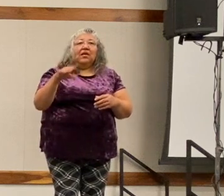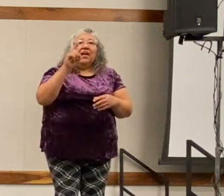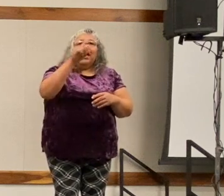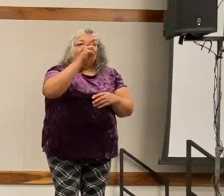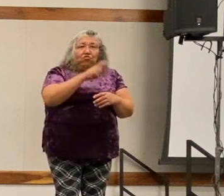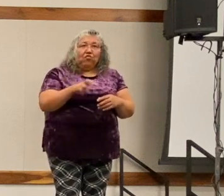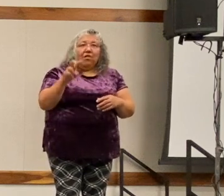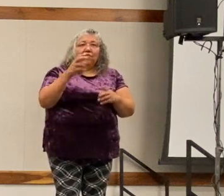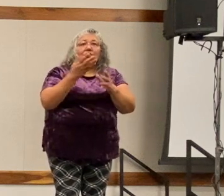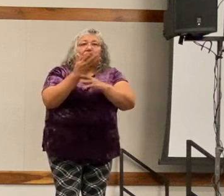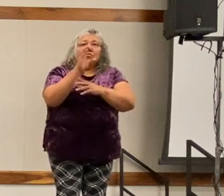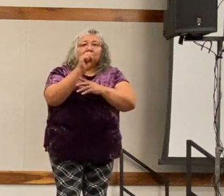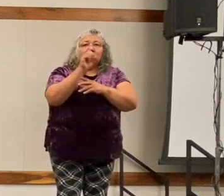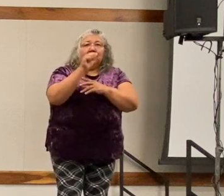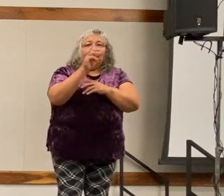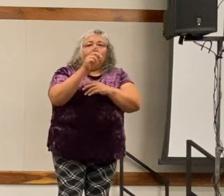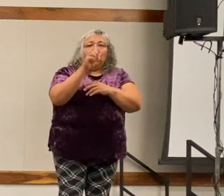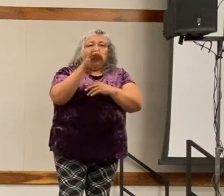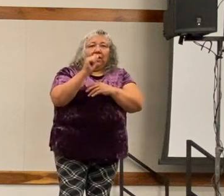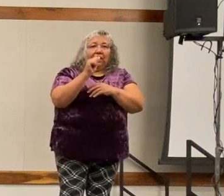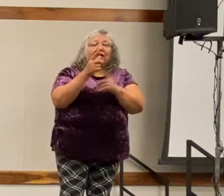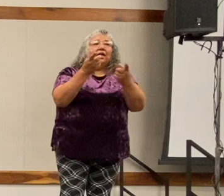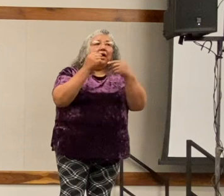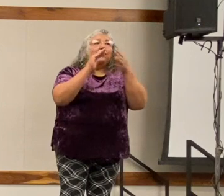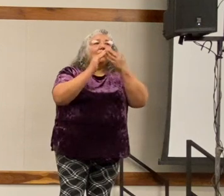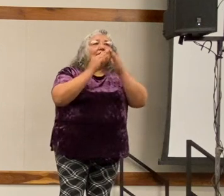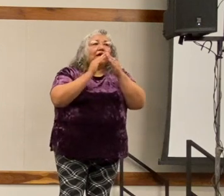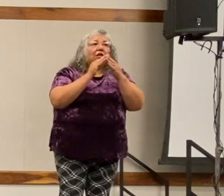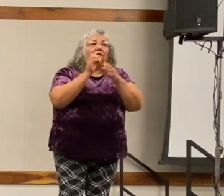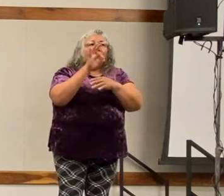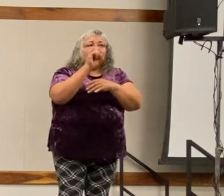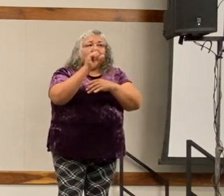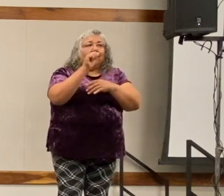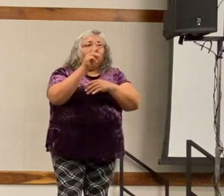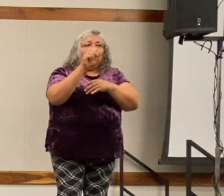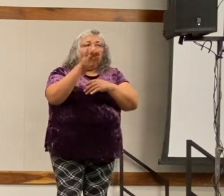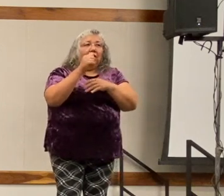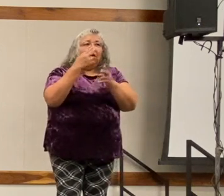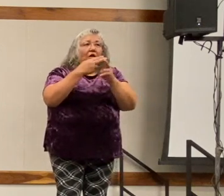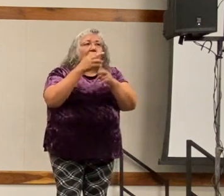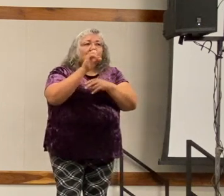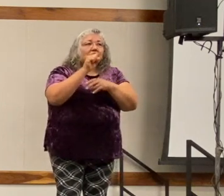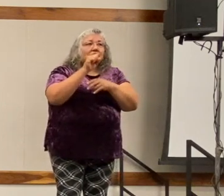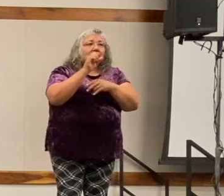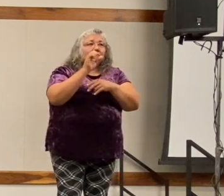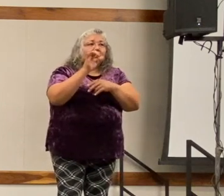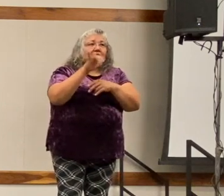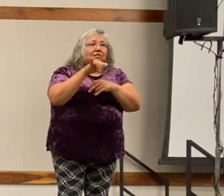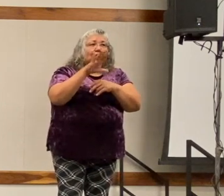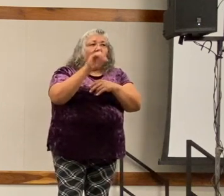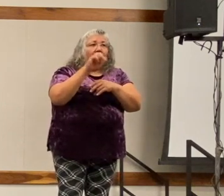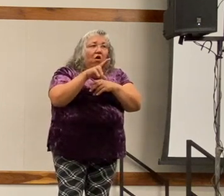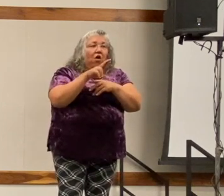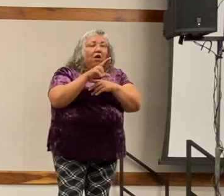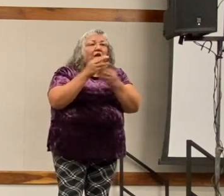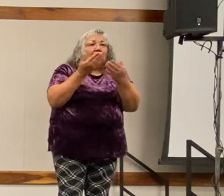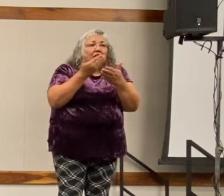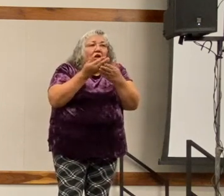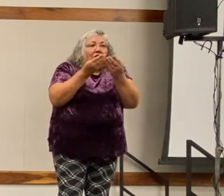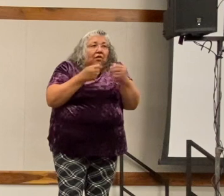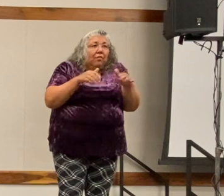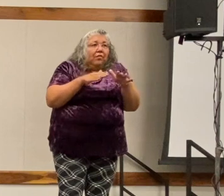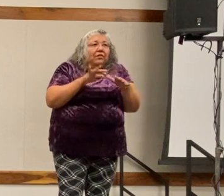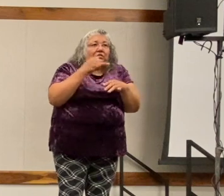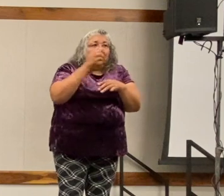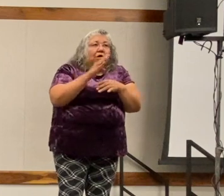to travel through Samaria. So he came to a town of Samaria called Sychar, near the property that Jacob had given